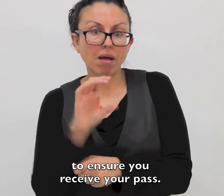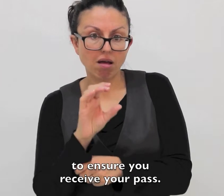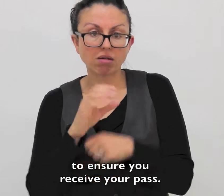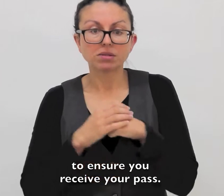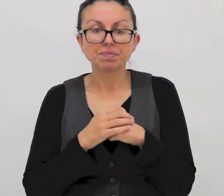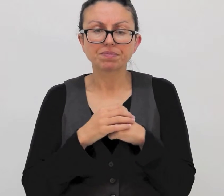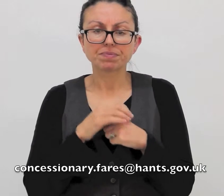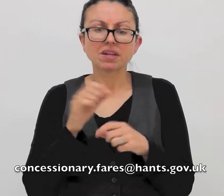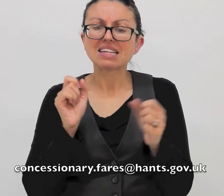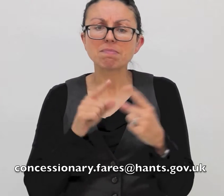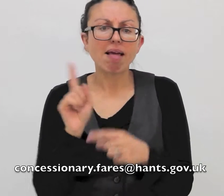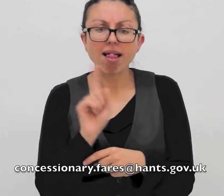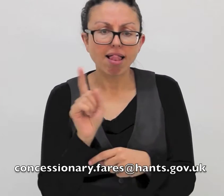you receive your bus pass.